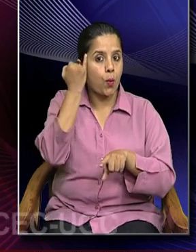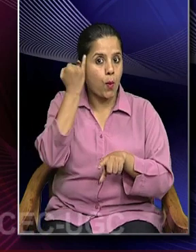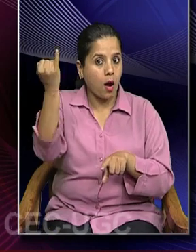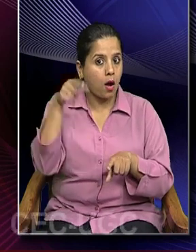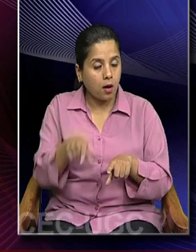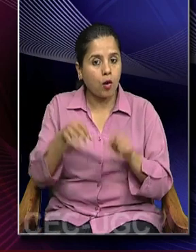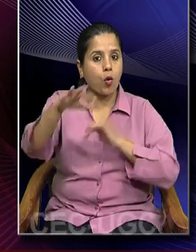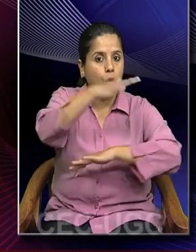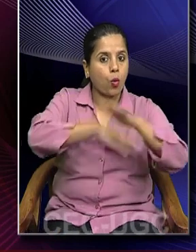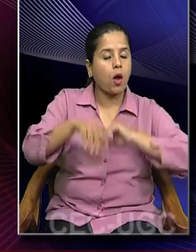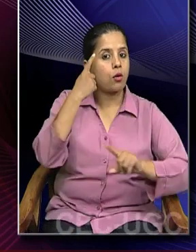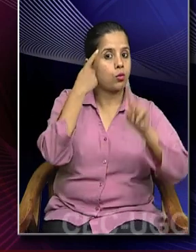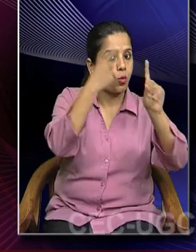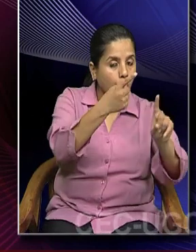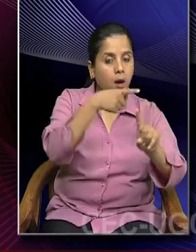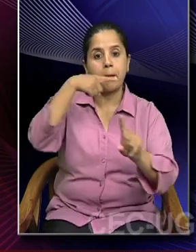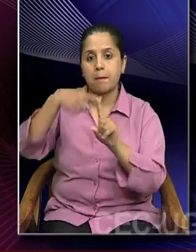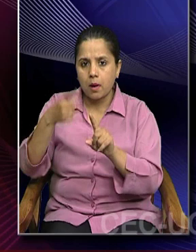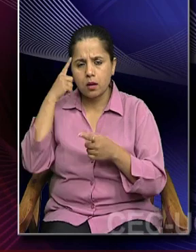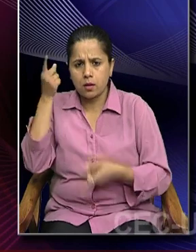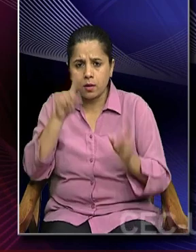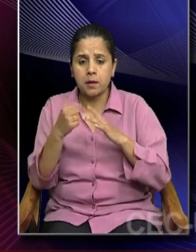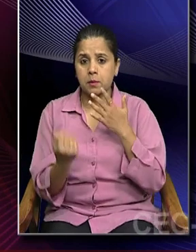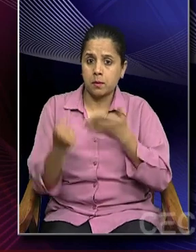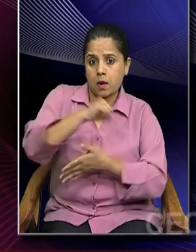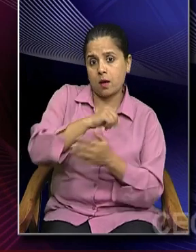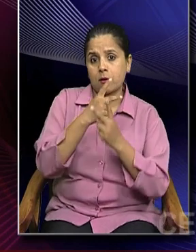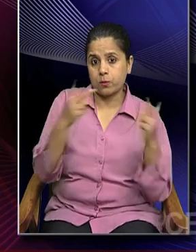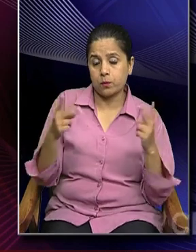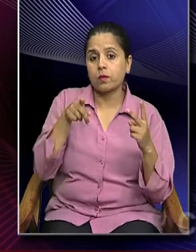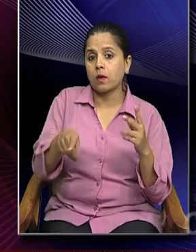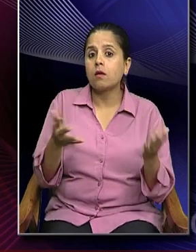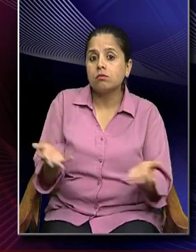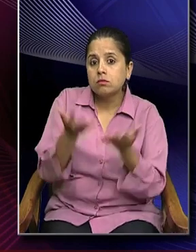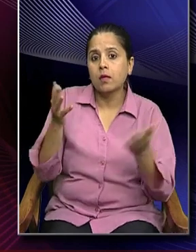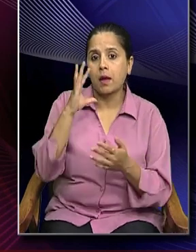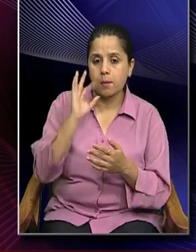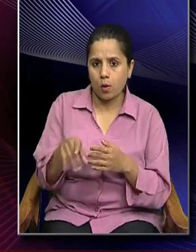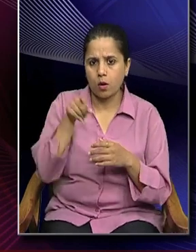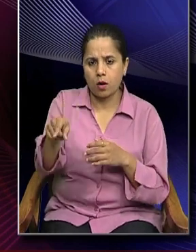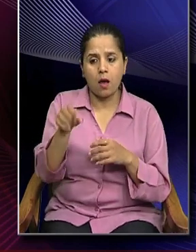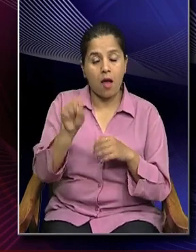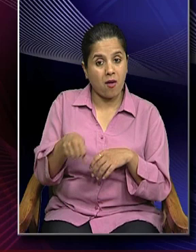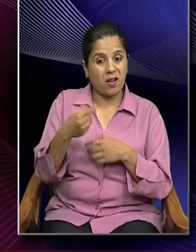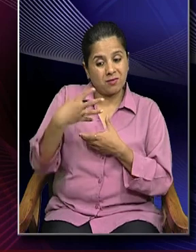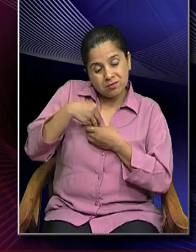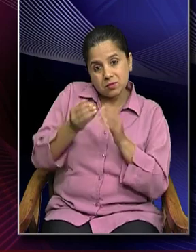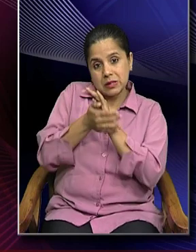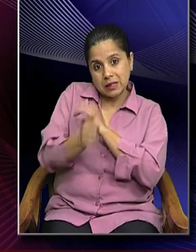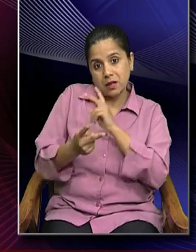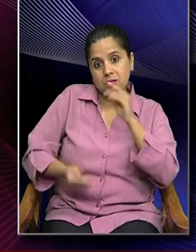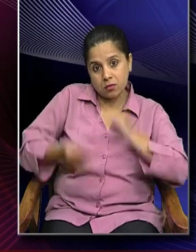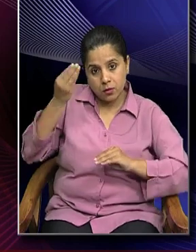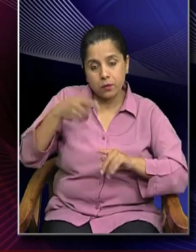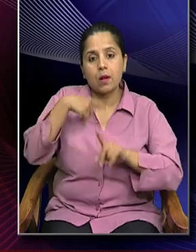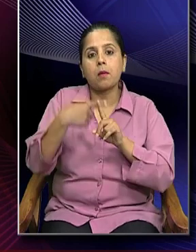the organizational goals and strategic priorities. It enhances the competitiveness also. It promotes